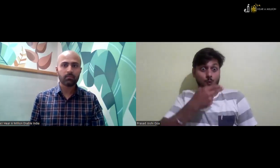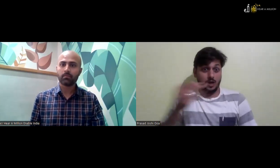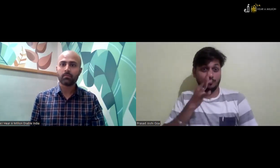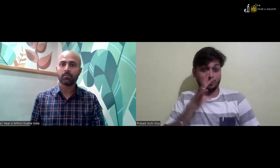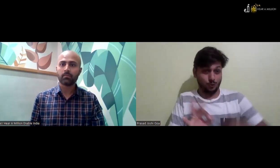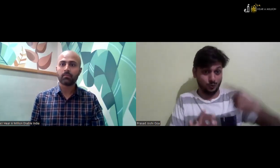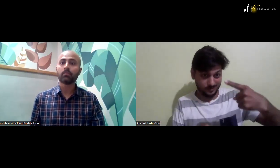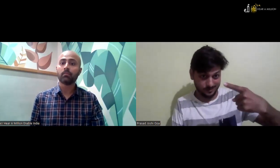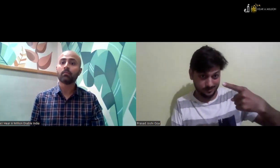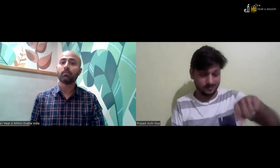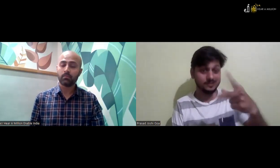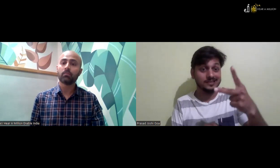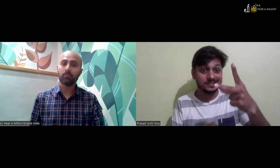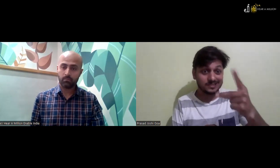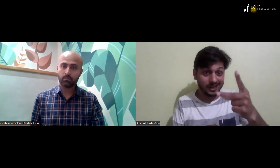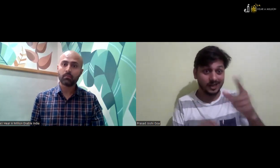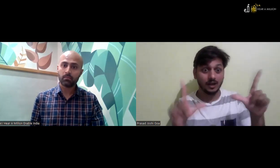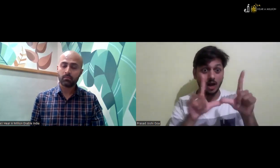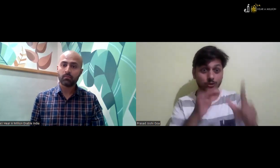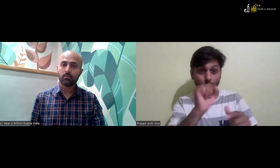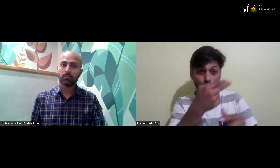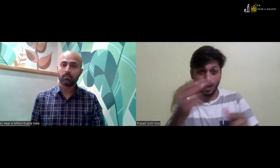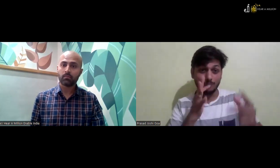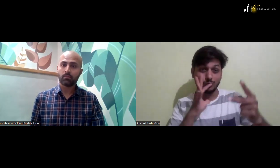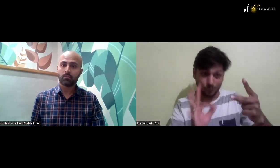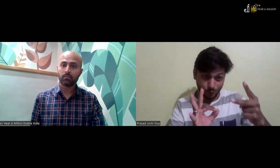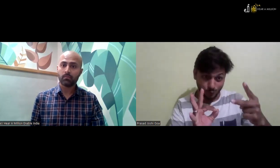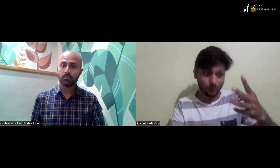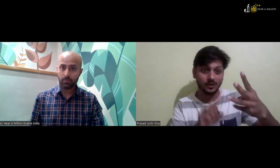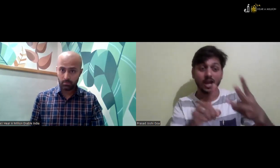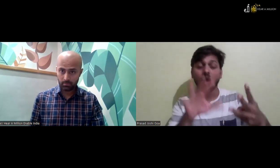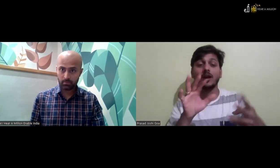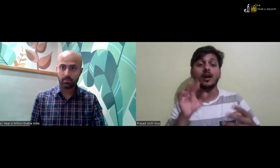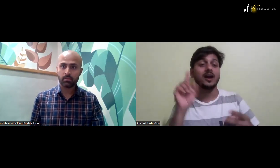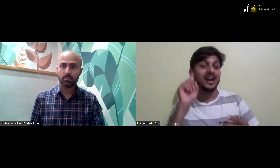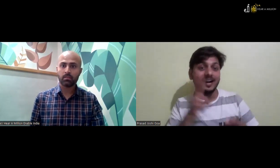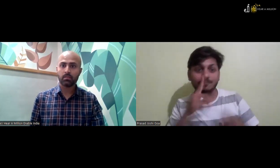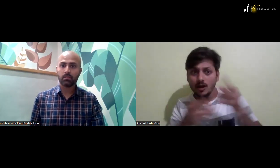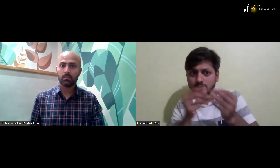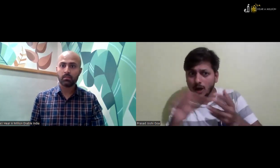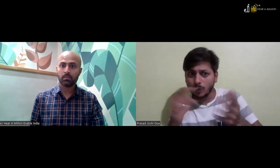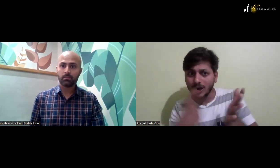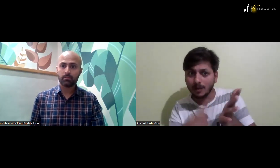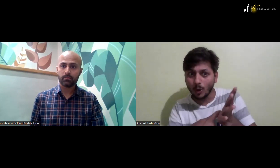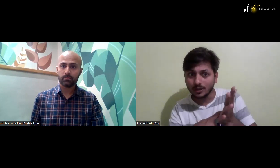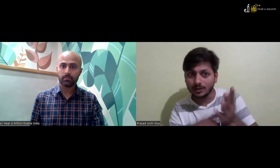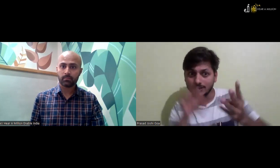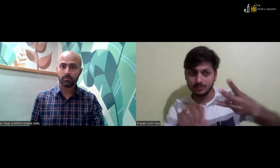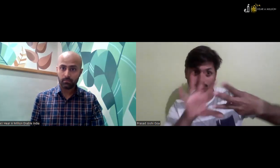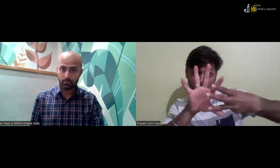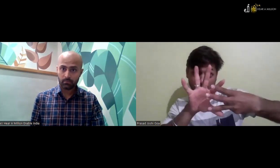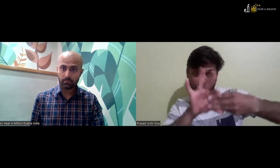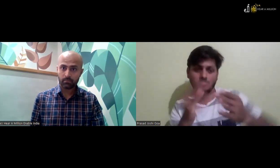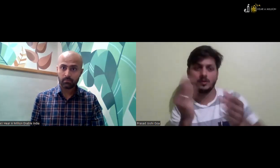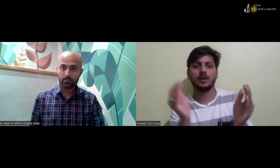your own vehicle in your own name, so you have to get the certificate of registration. And also, if it